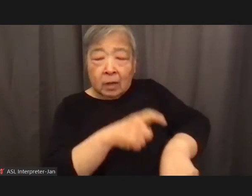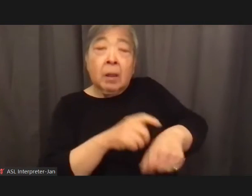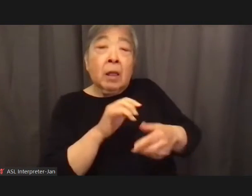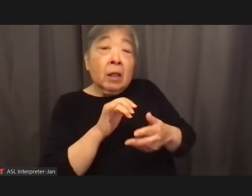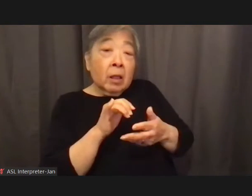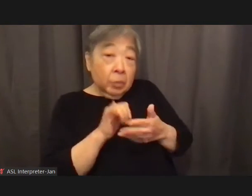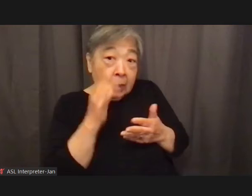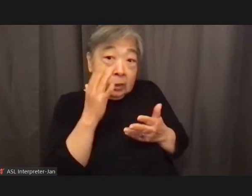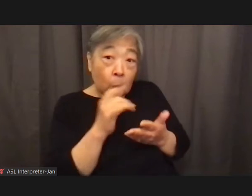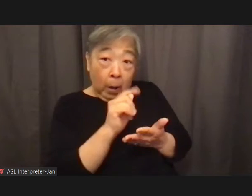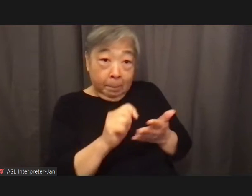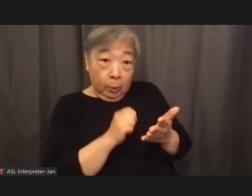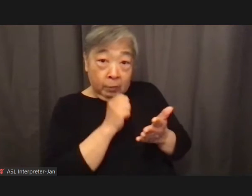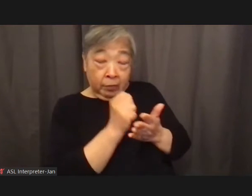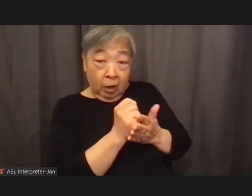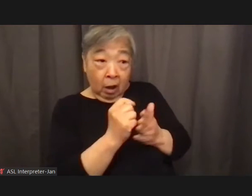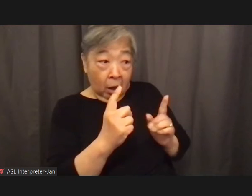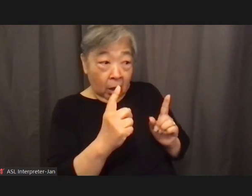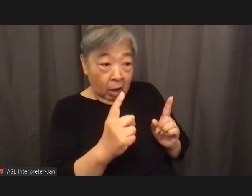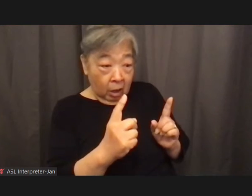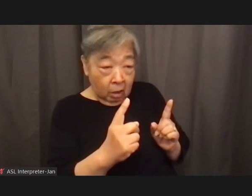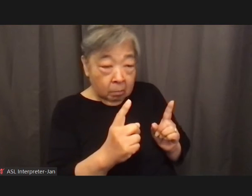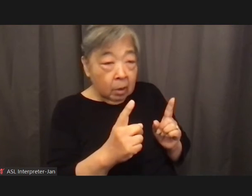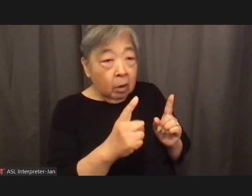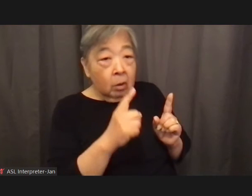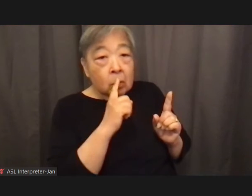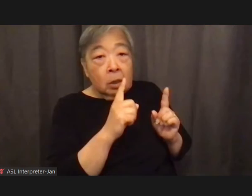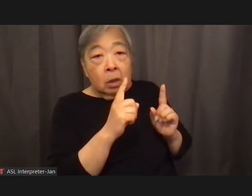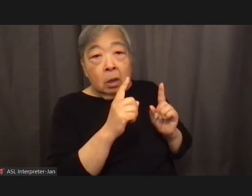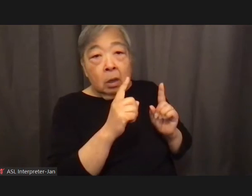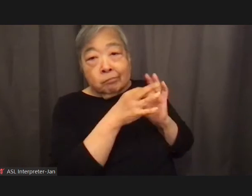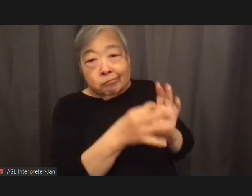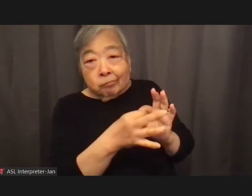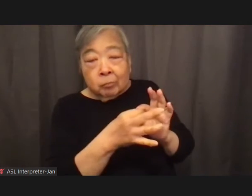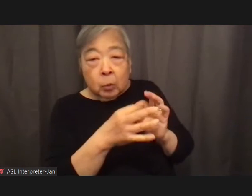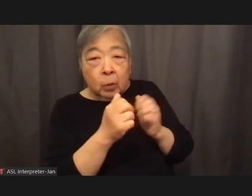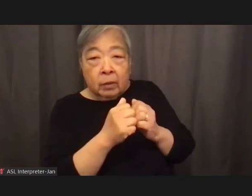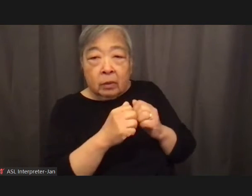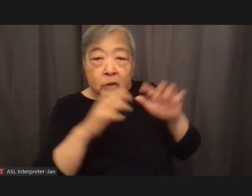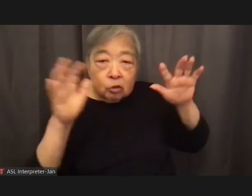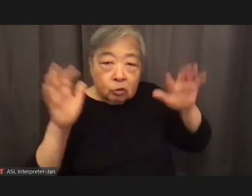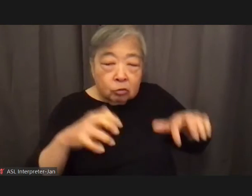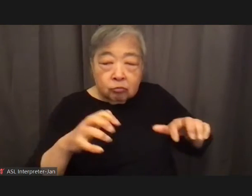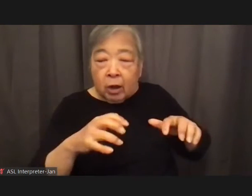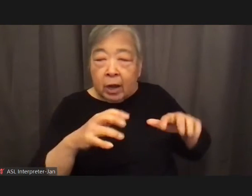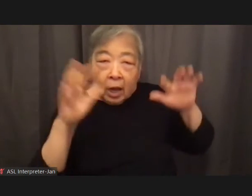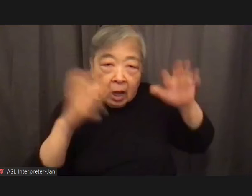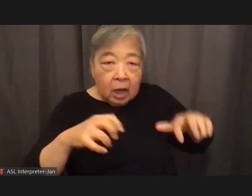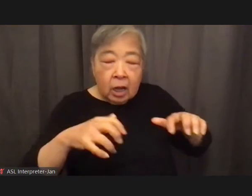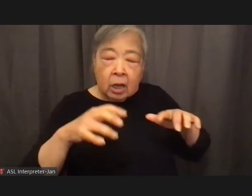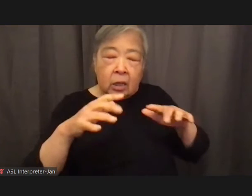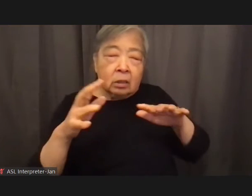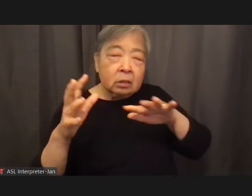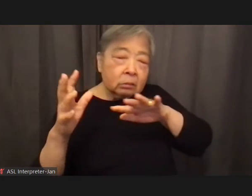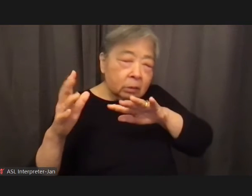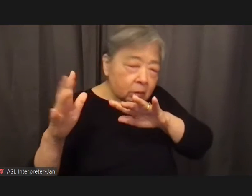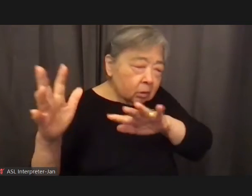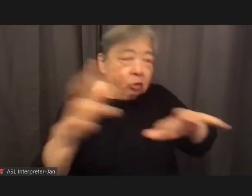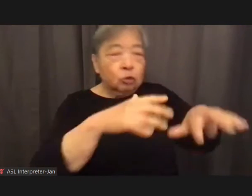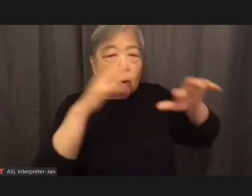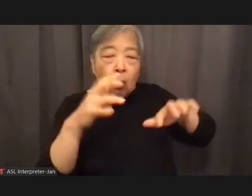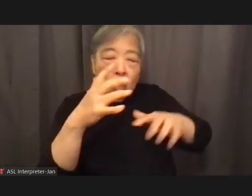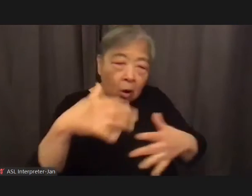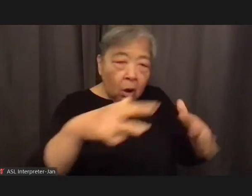where it's all to do with the storm and rain and so forth. Mm-hmm. And it